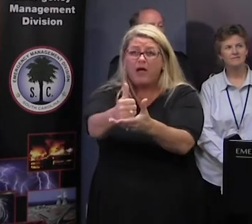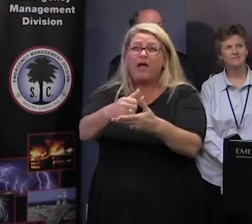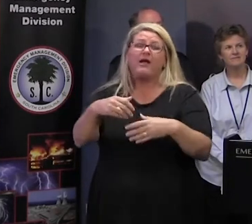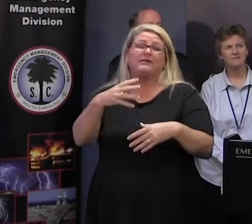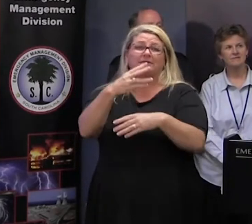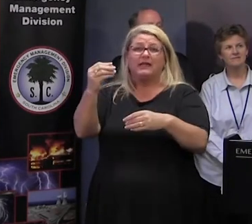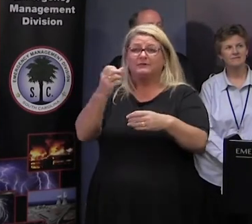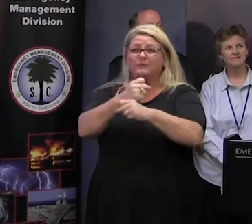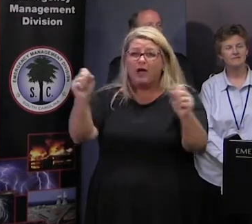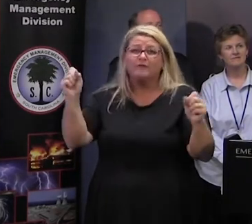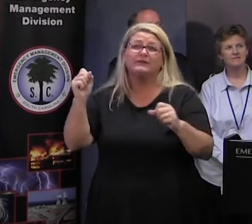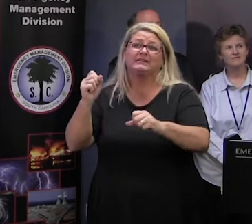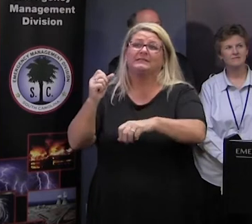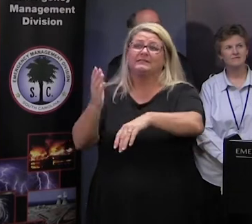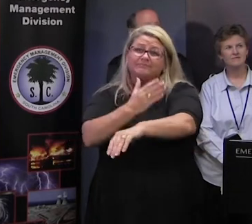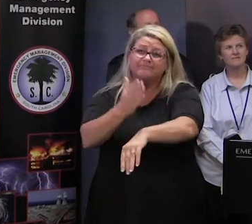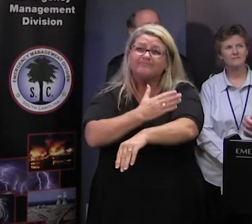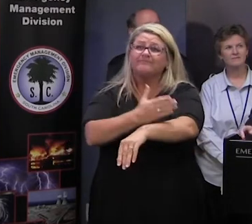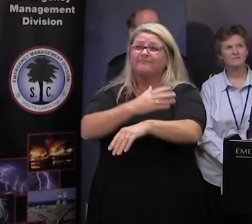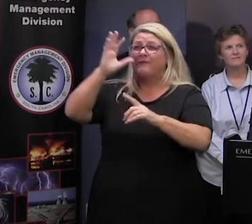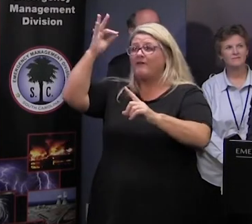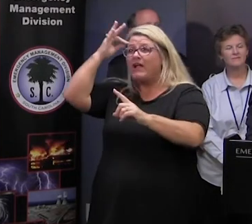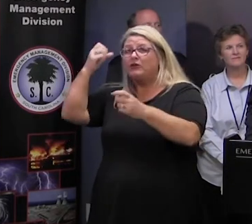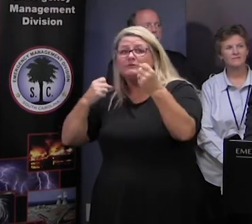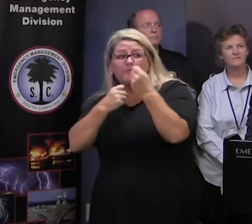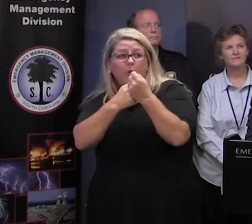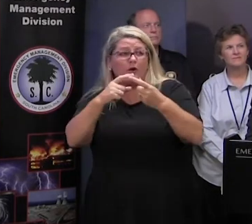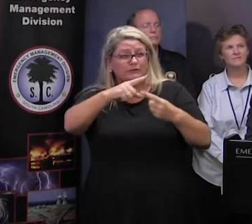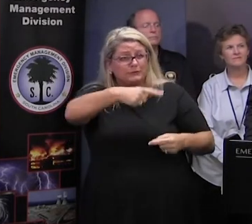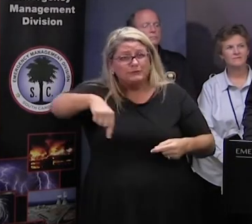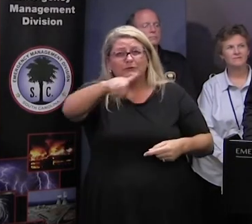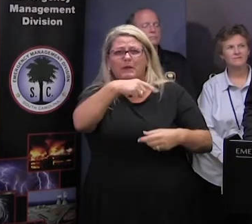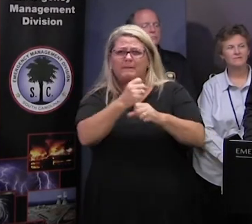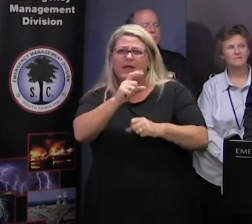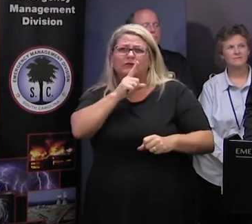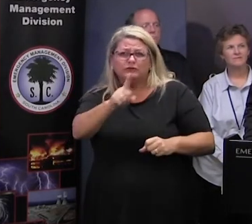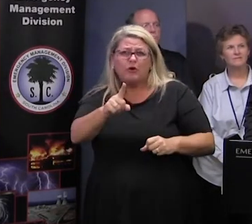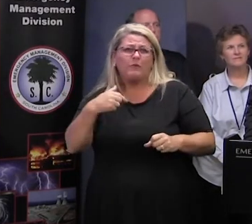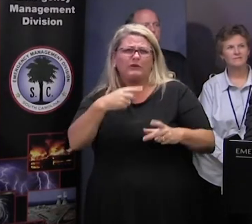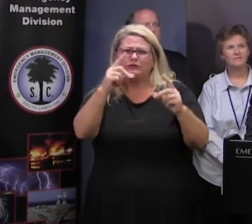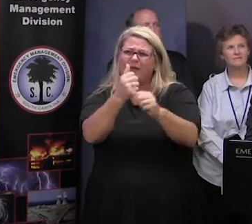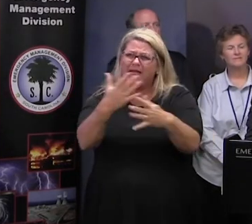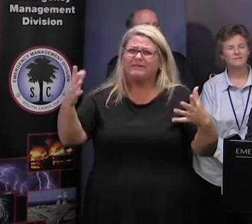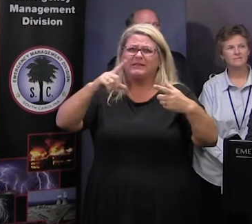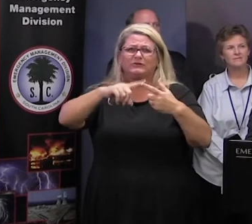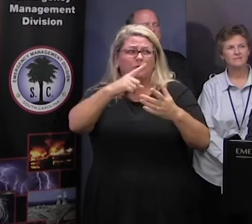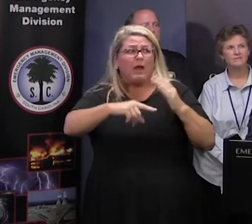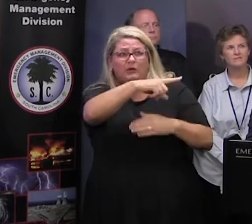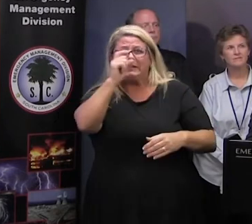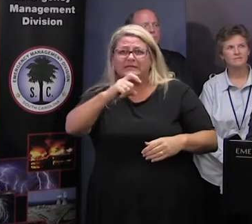best when it's locally executed, state managed, and federally supported, and I'm here to be on the ground to make sure we're doing everything to meet the governor's demands